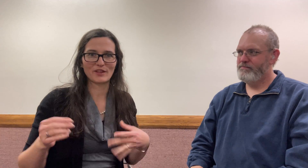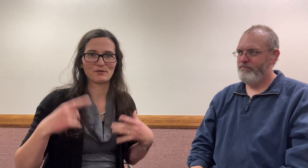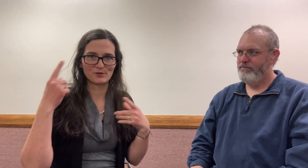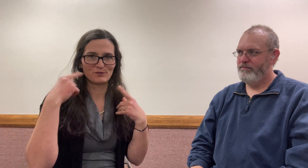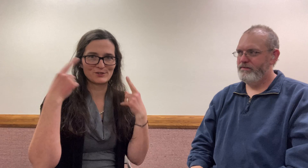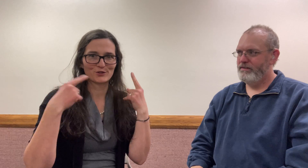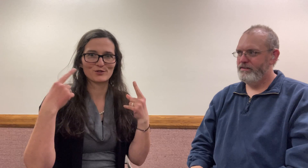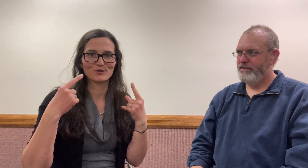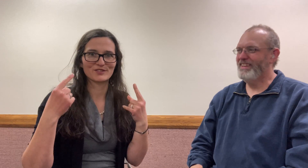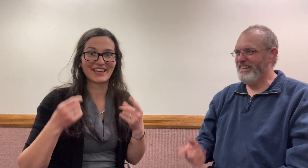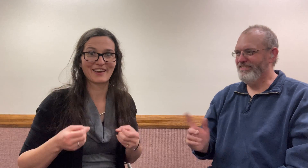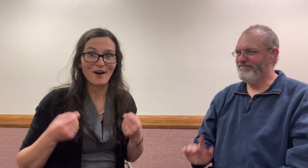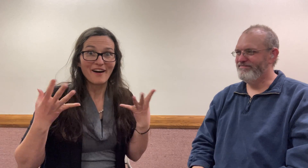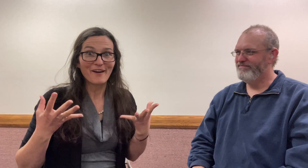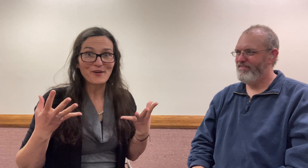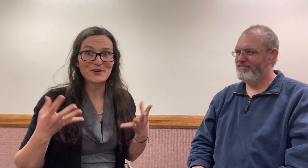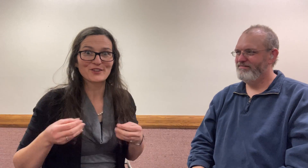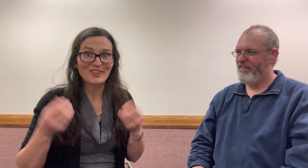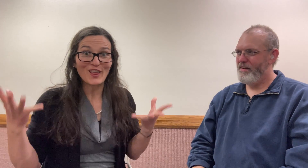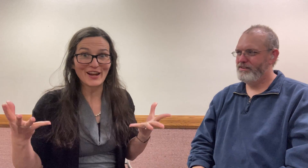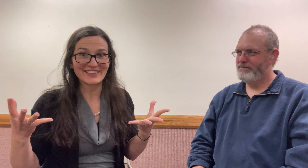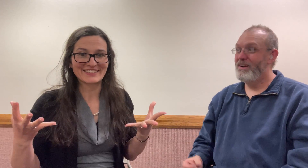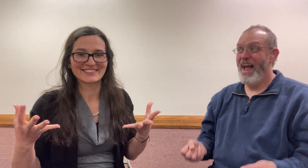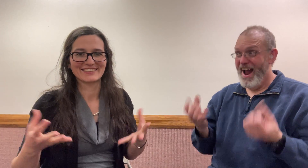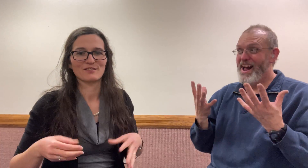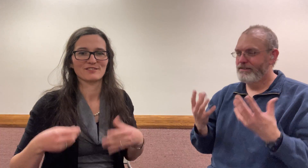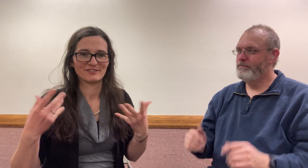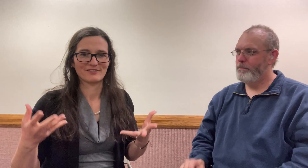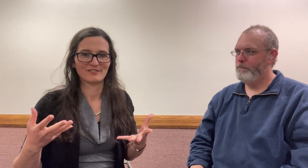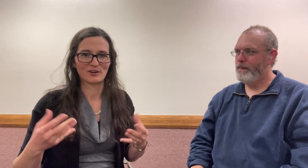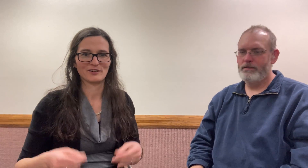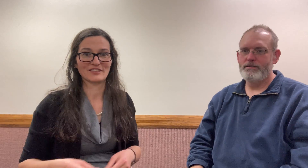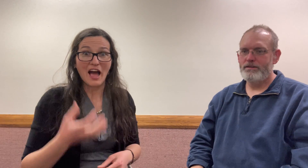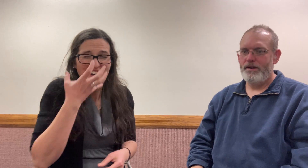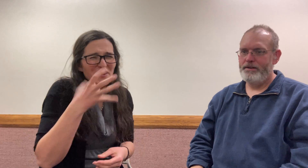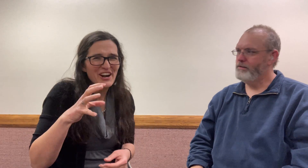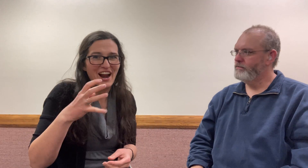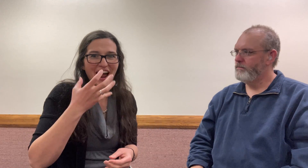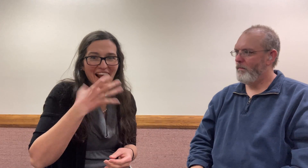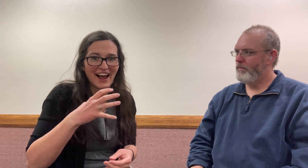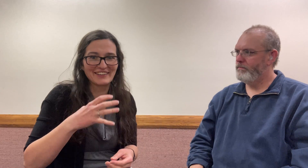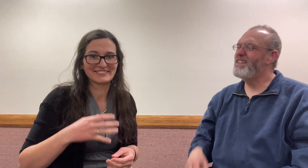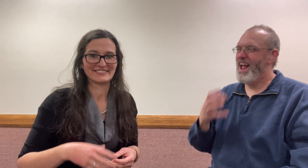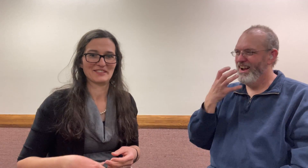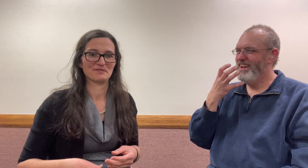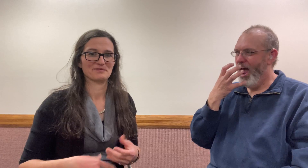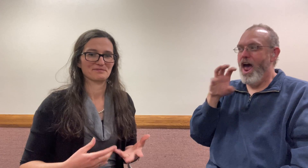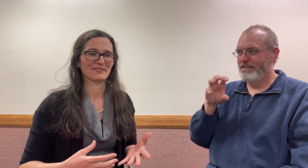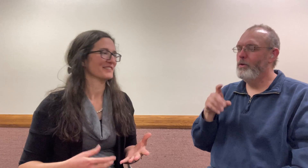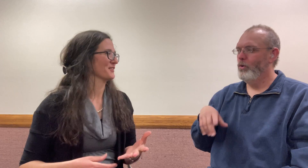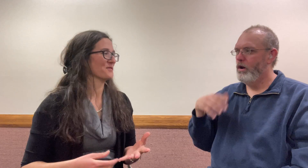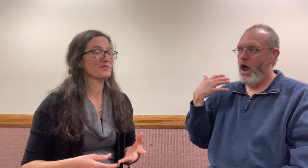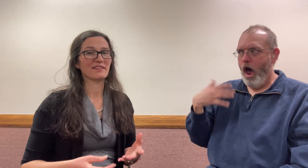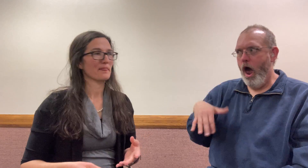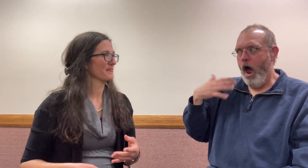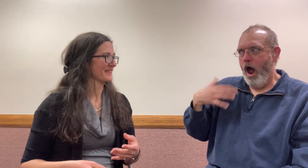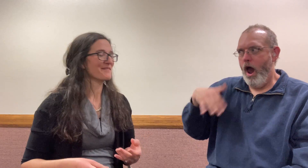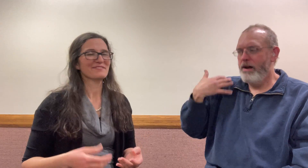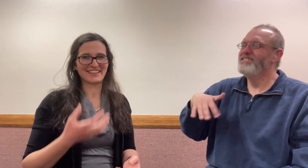that with your facials. So it's like, oh, there's a lot of this. Or it's very hot. And so, yep. So